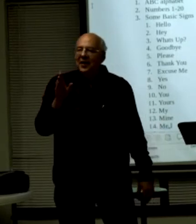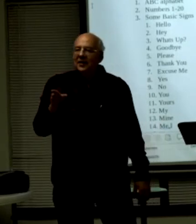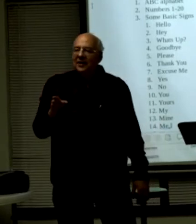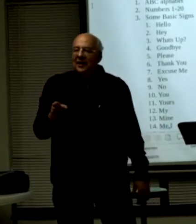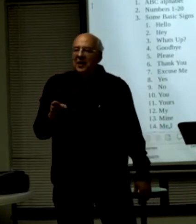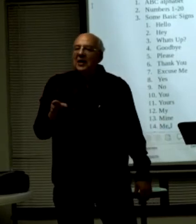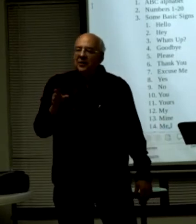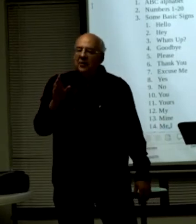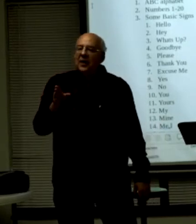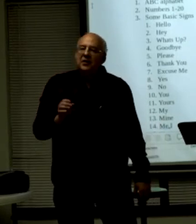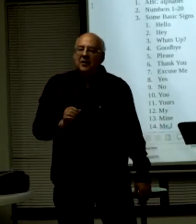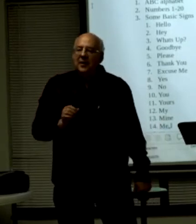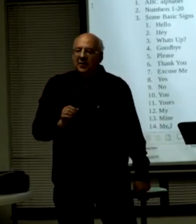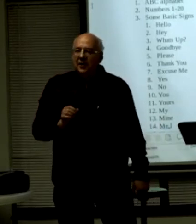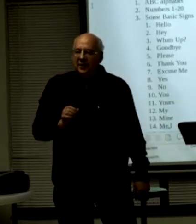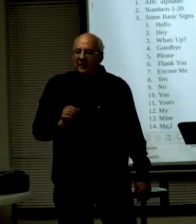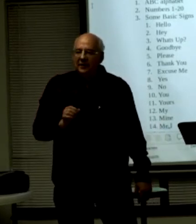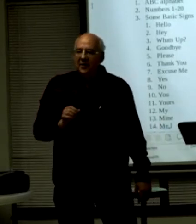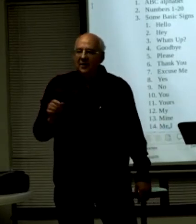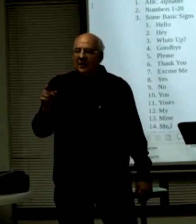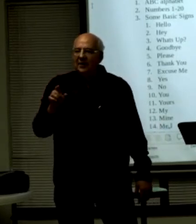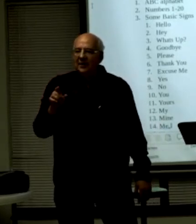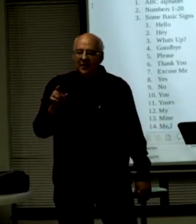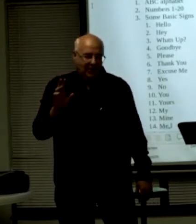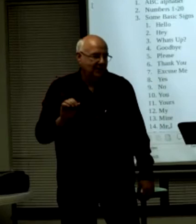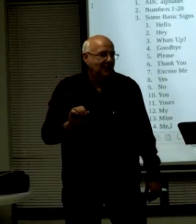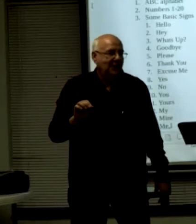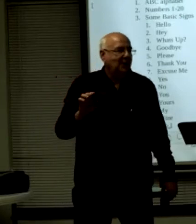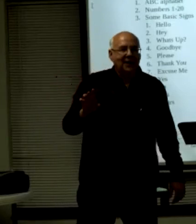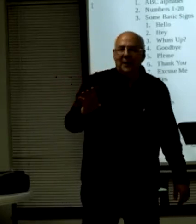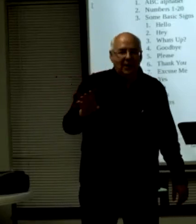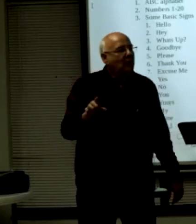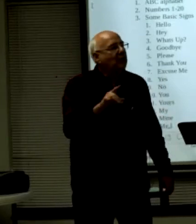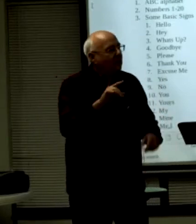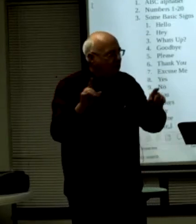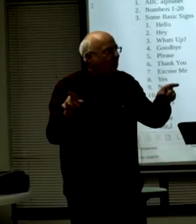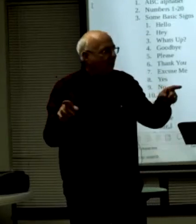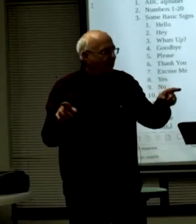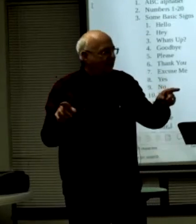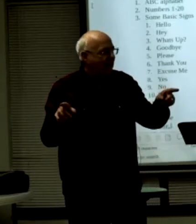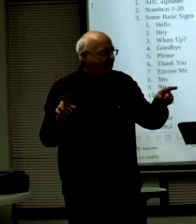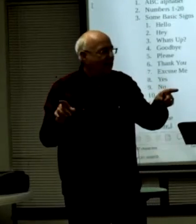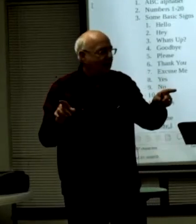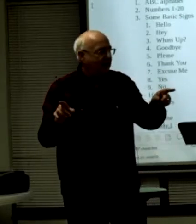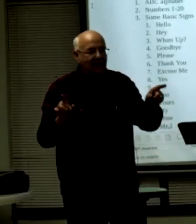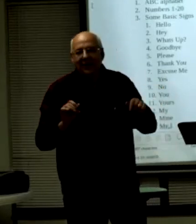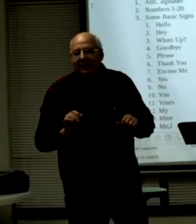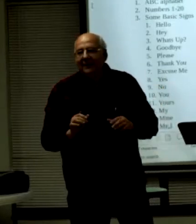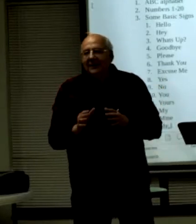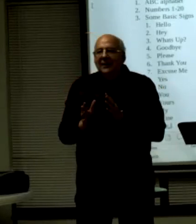Let's, yes, if you volunteer to be the target, you can, okay. But a little bit later, we'll do both. I have enough, okay?